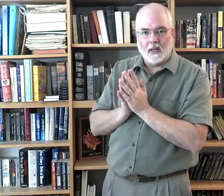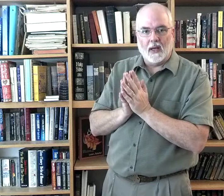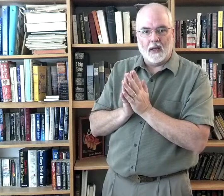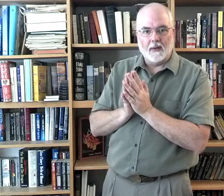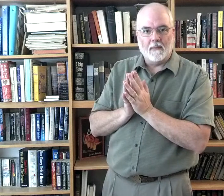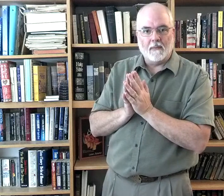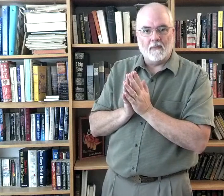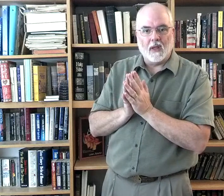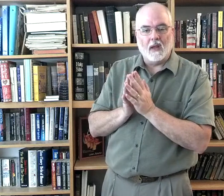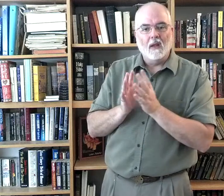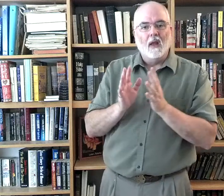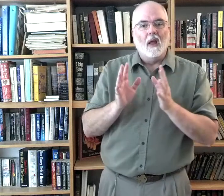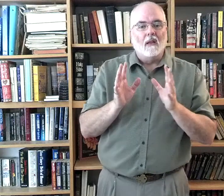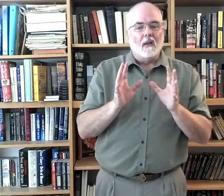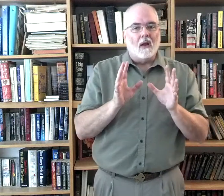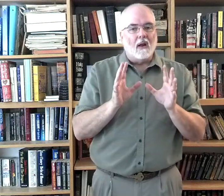God, okay?